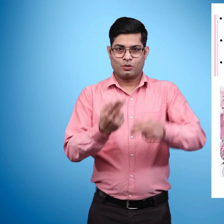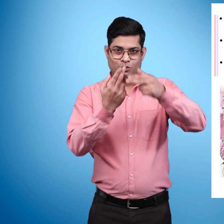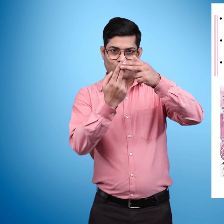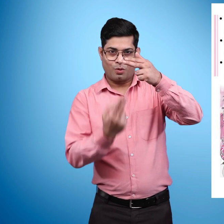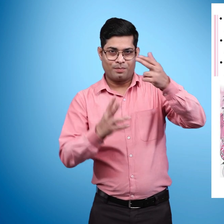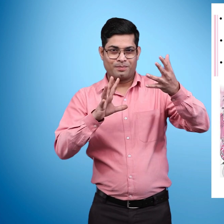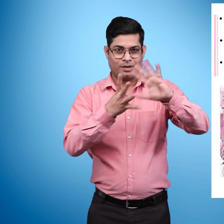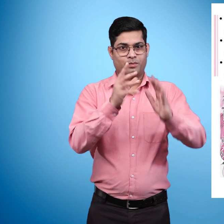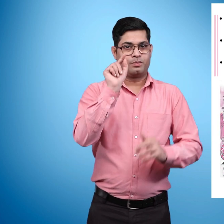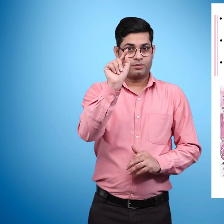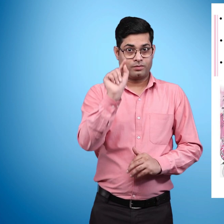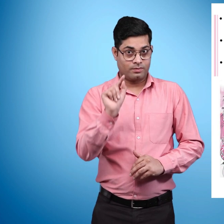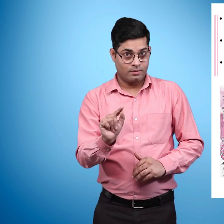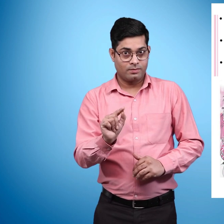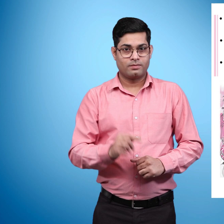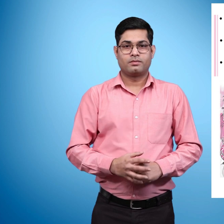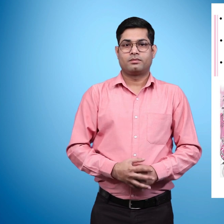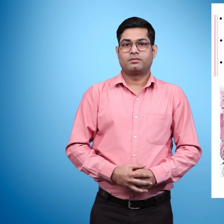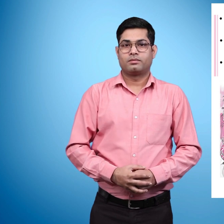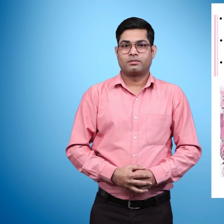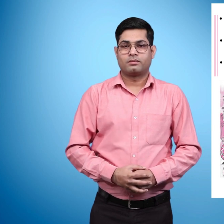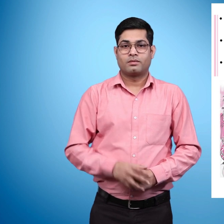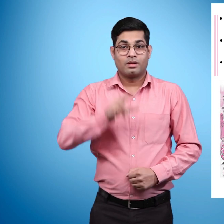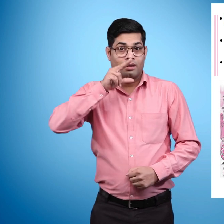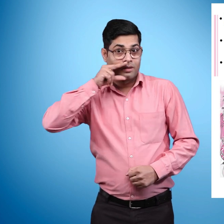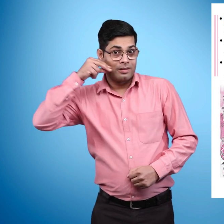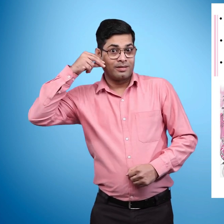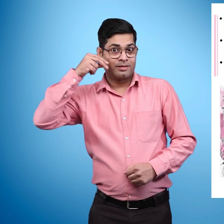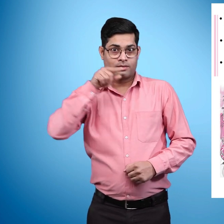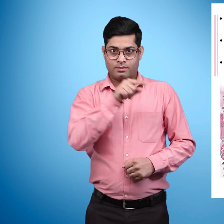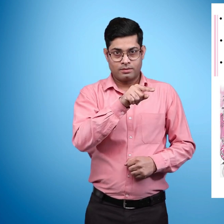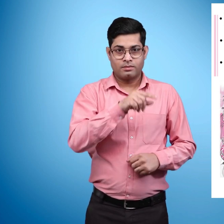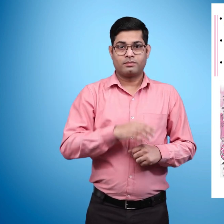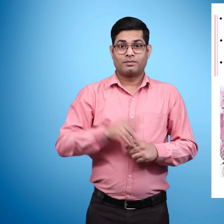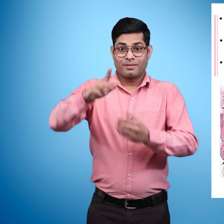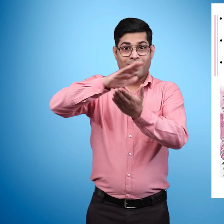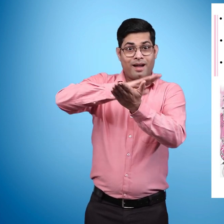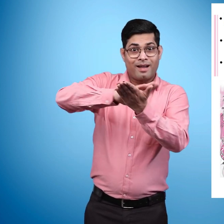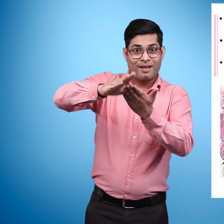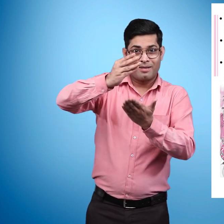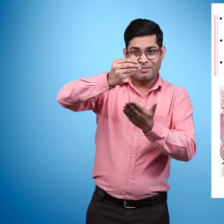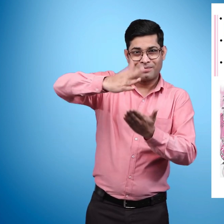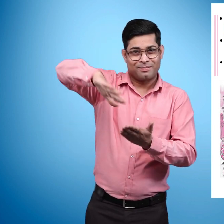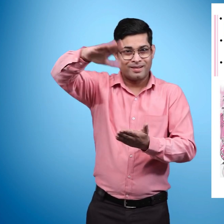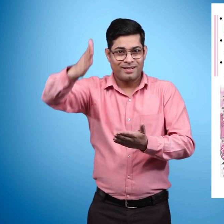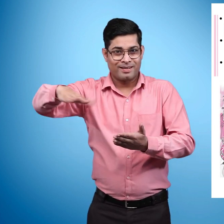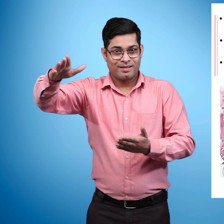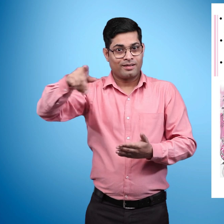Now the synopsis for the next part of the story. Vijay Singh set out to find a ghost in the haunted desert.